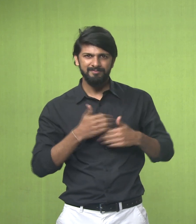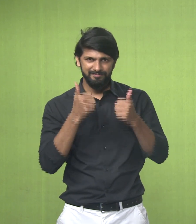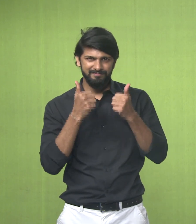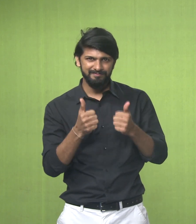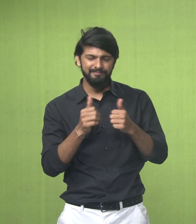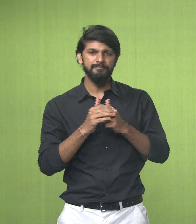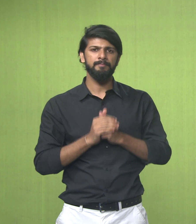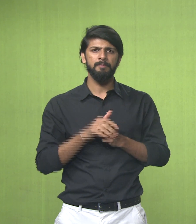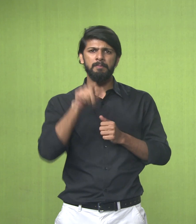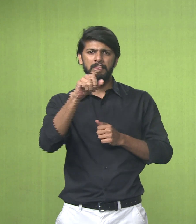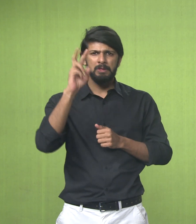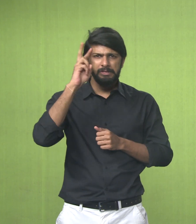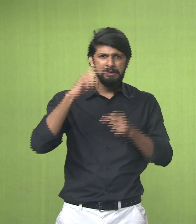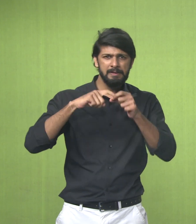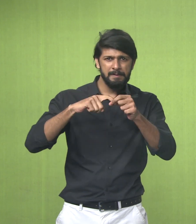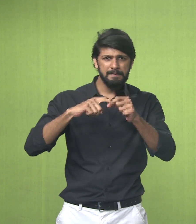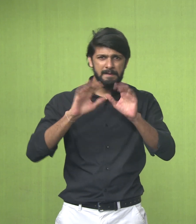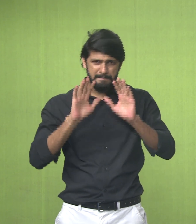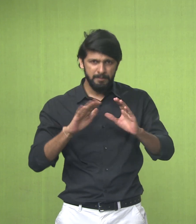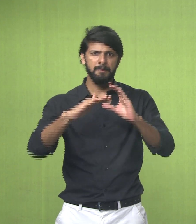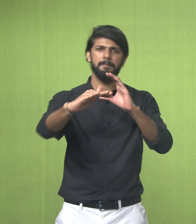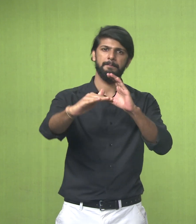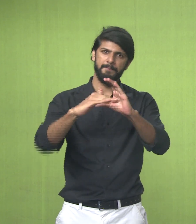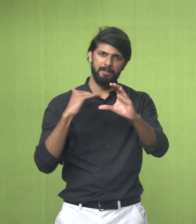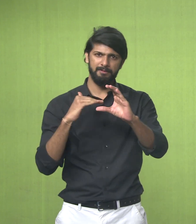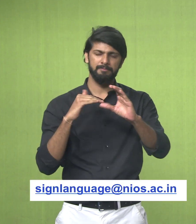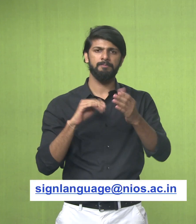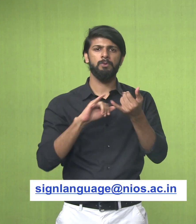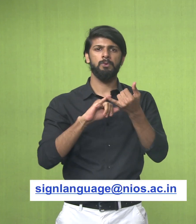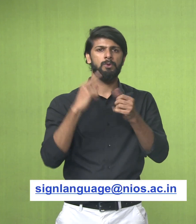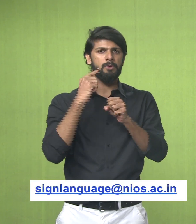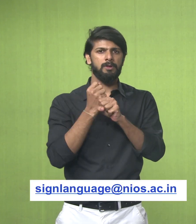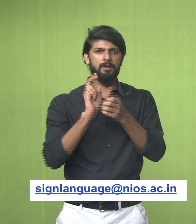lesson. If you have any queries, you can email us at